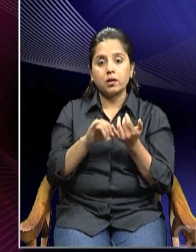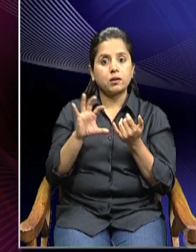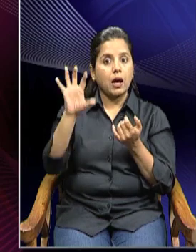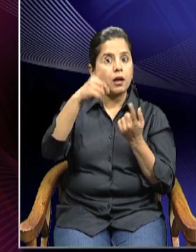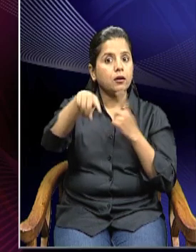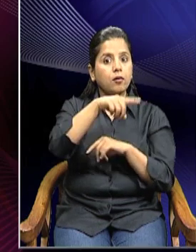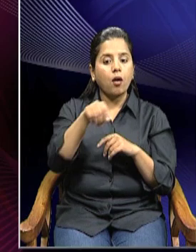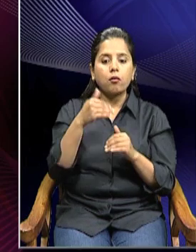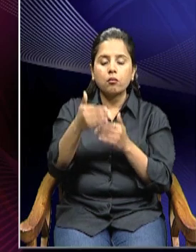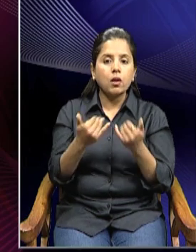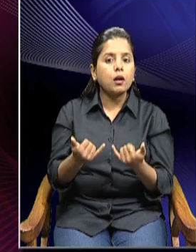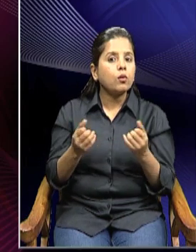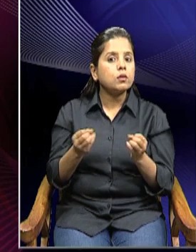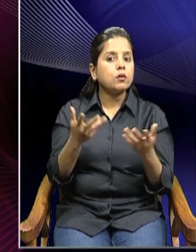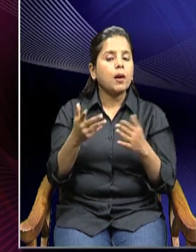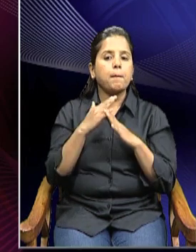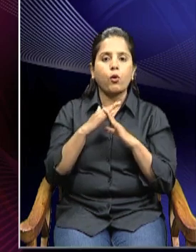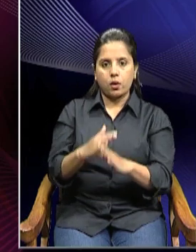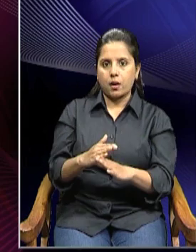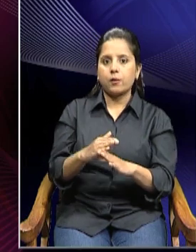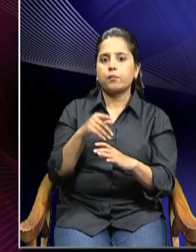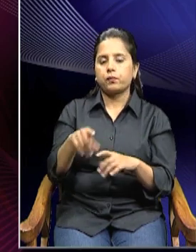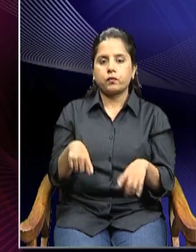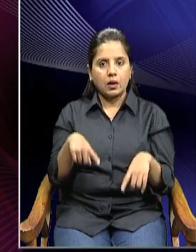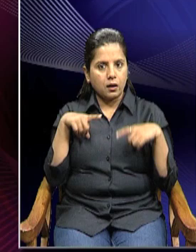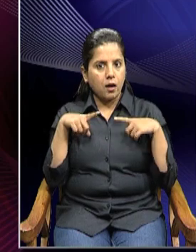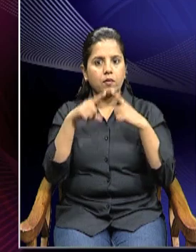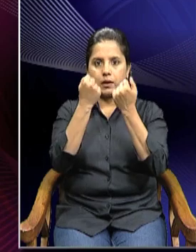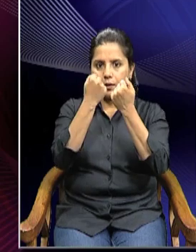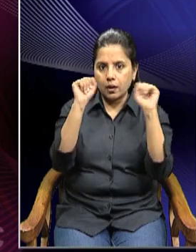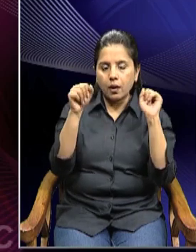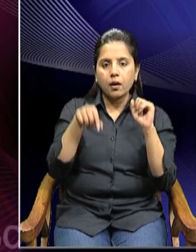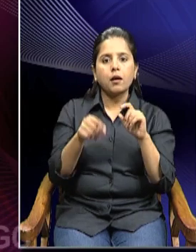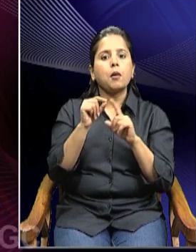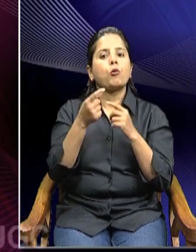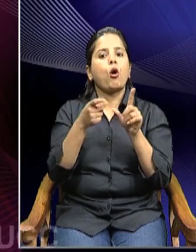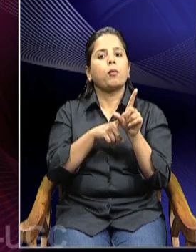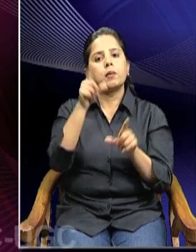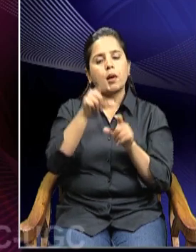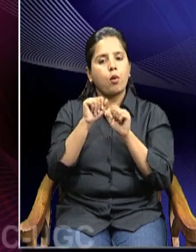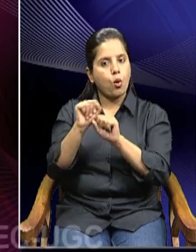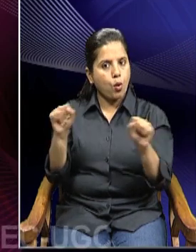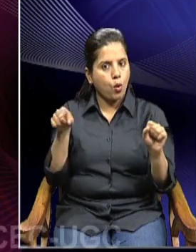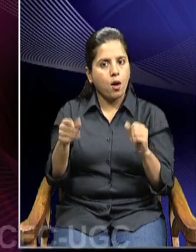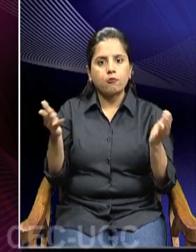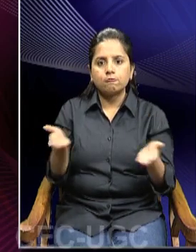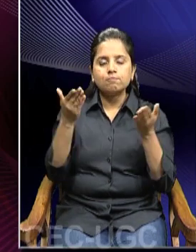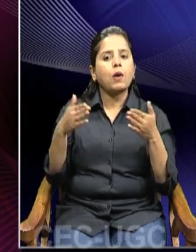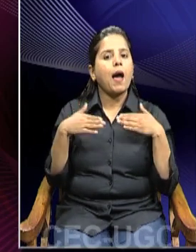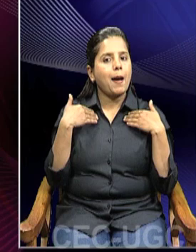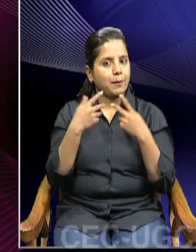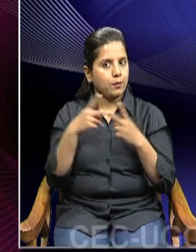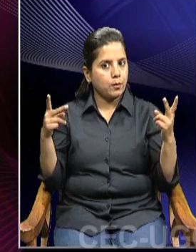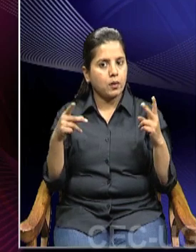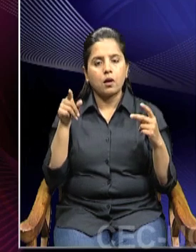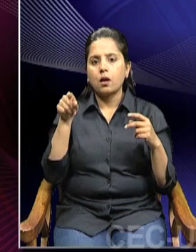into existence in order to protect life, liberty and property of the people, to promote happiness